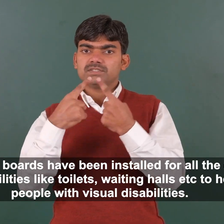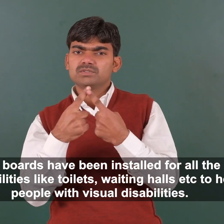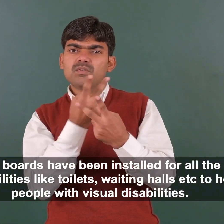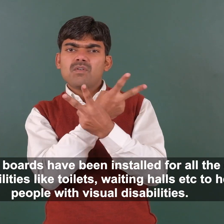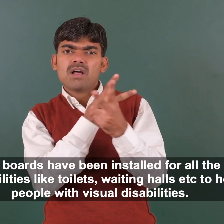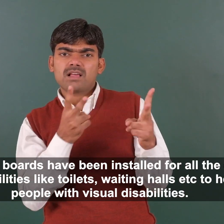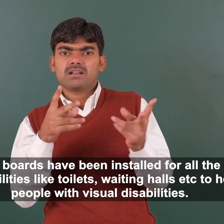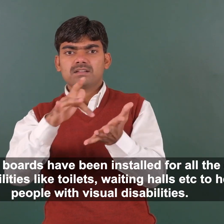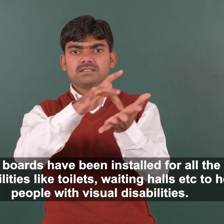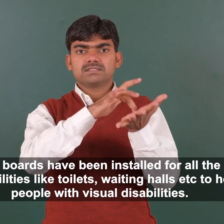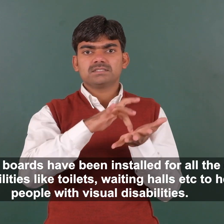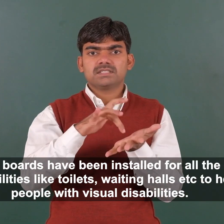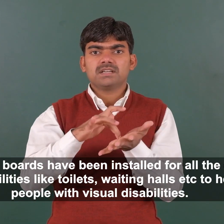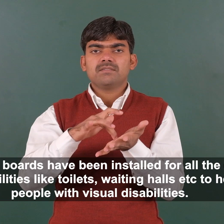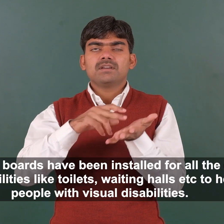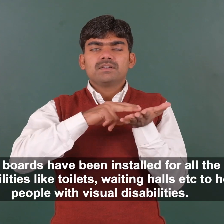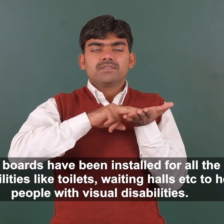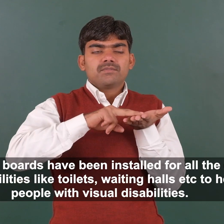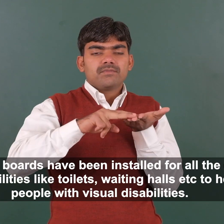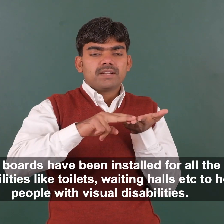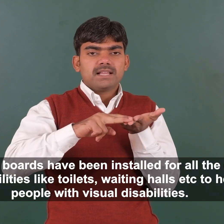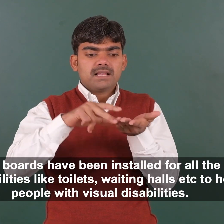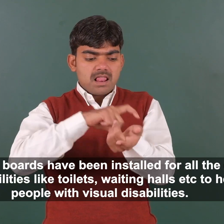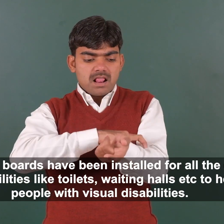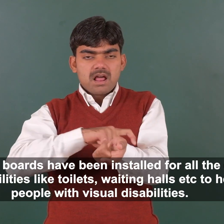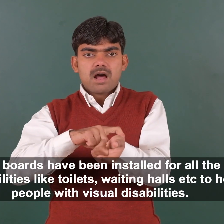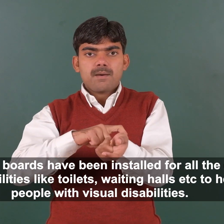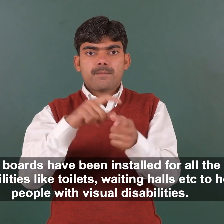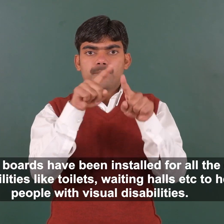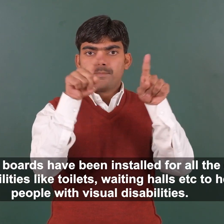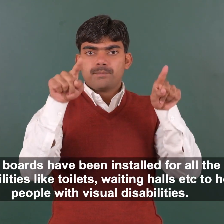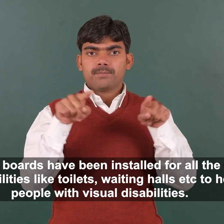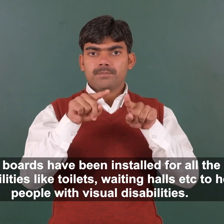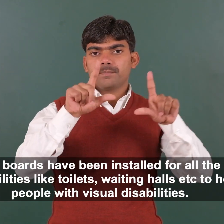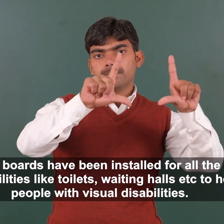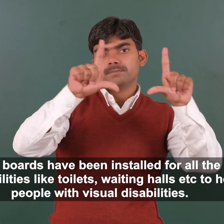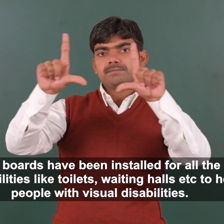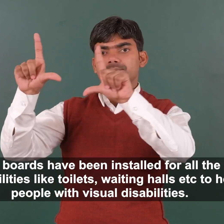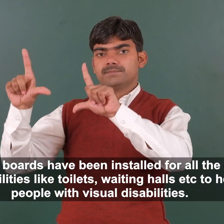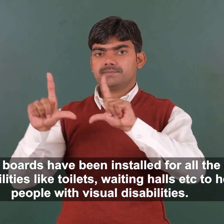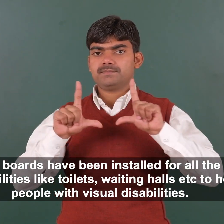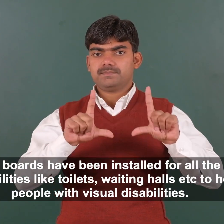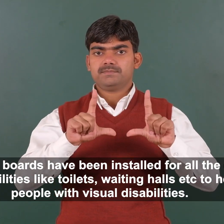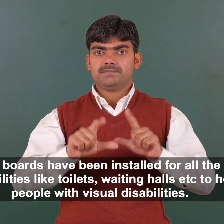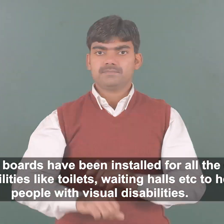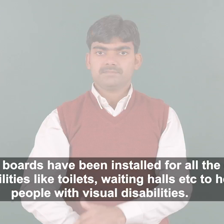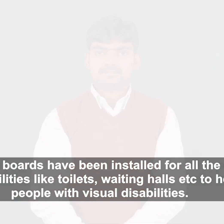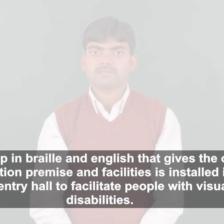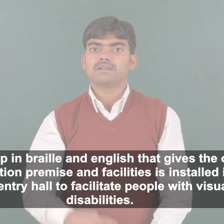toilets, waiting halls, etc. to help people with visual disabilities.